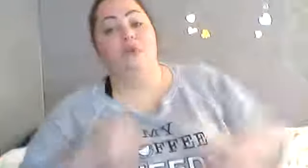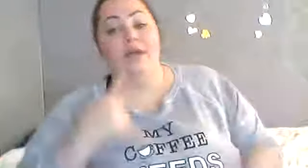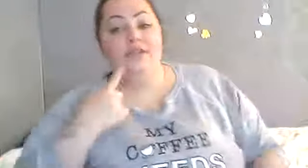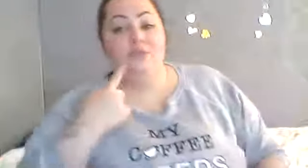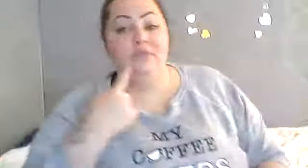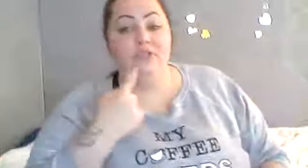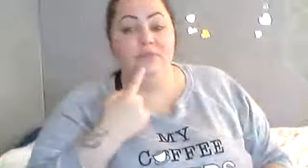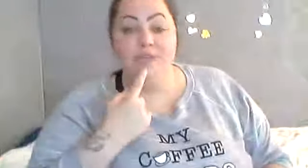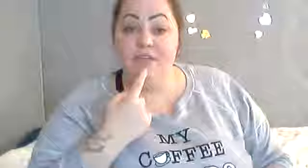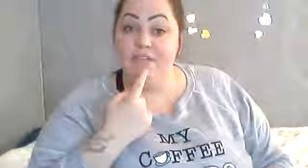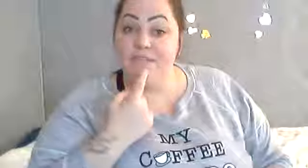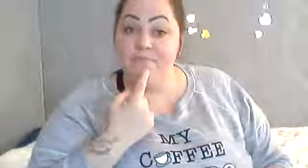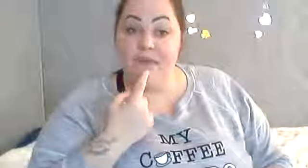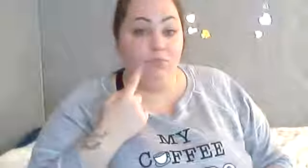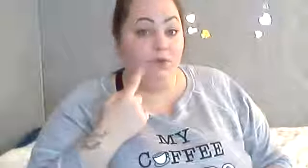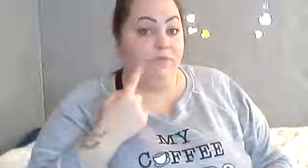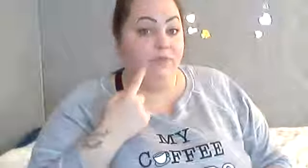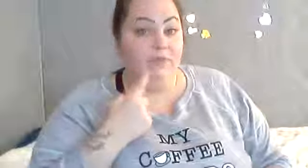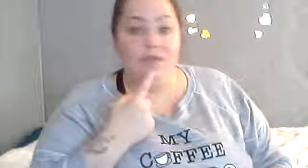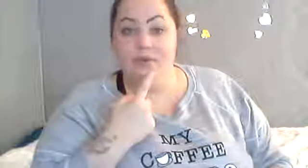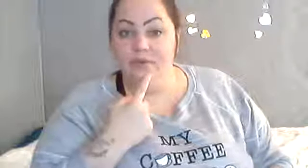Okay, so make sure you're making this mouth morphine here.